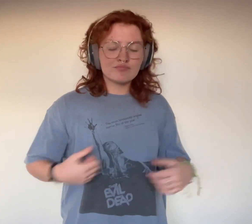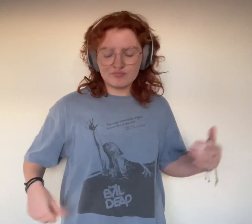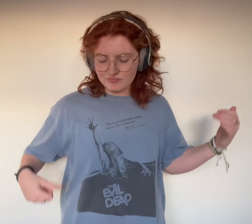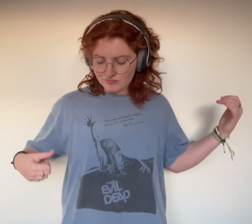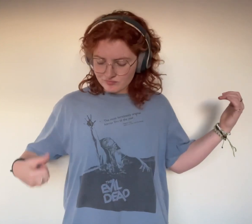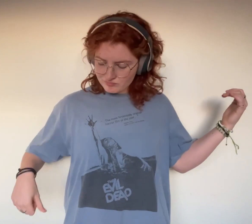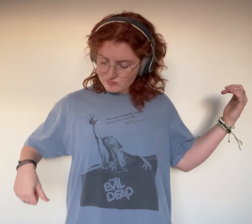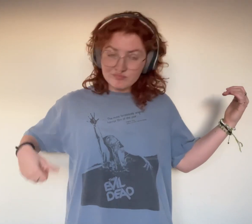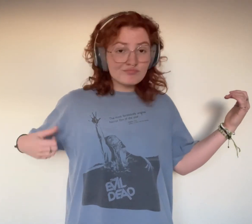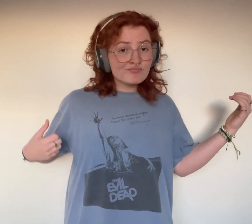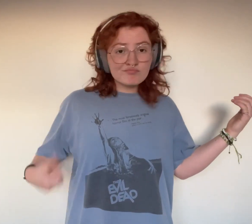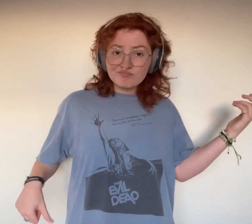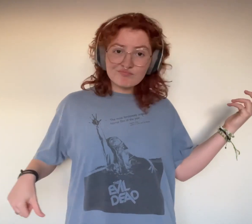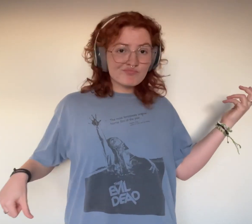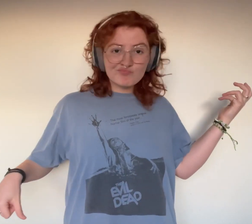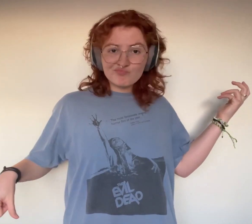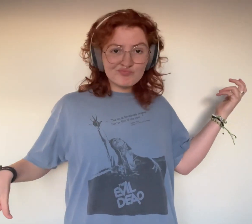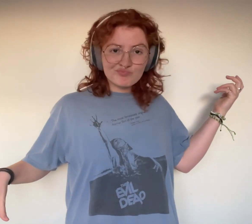Thank you.